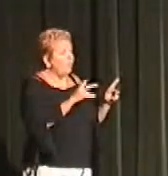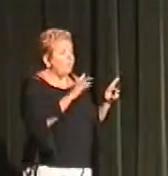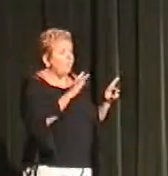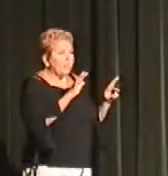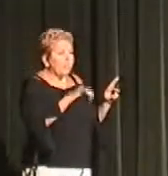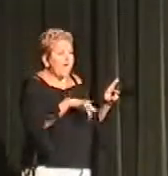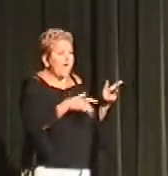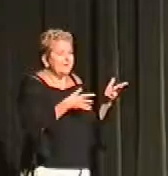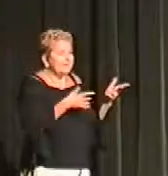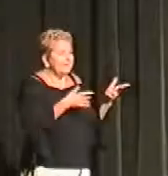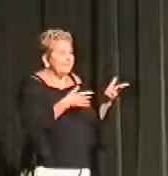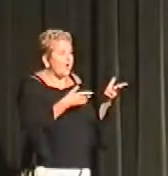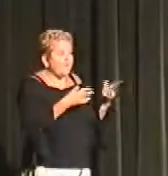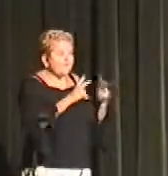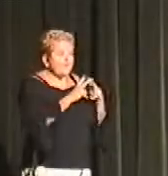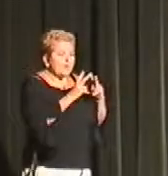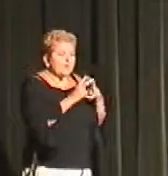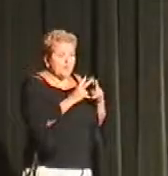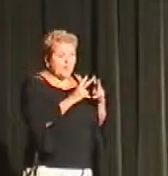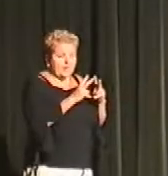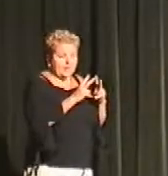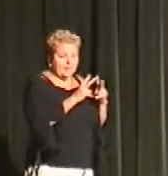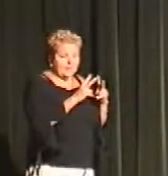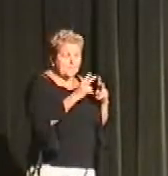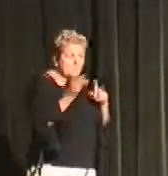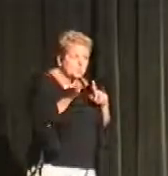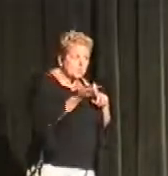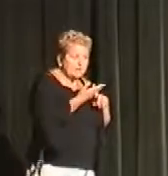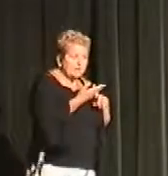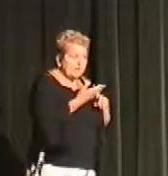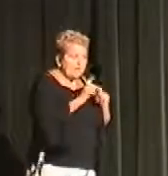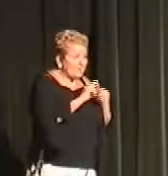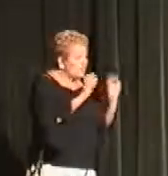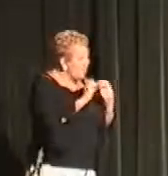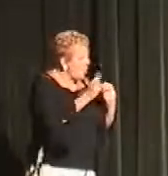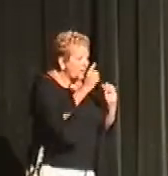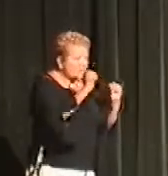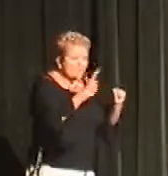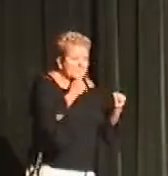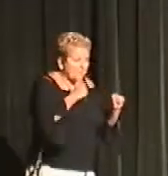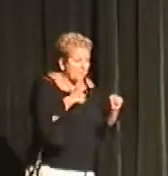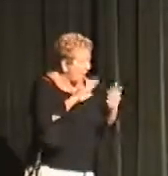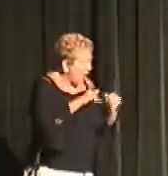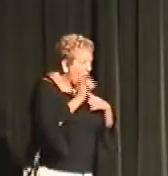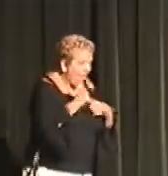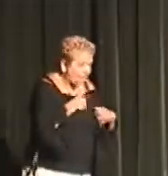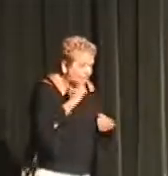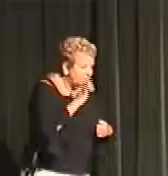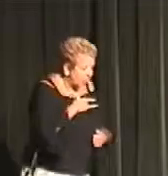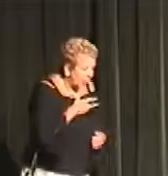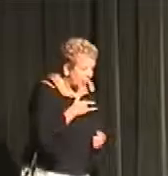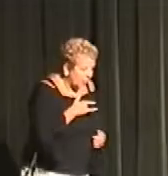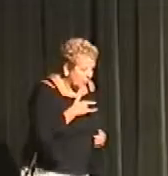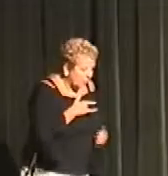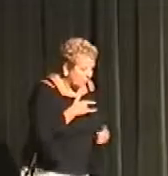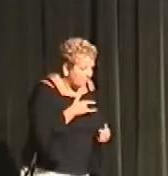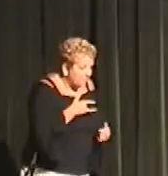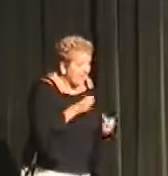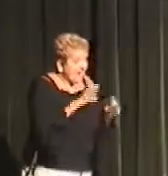together that could have told me that someday that was going to happen for me. And I don't know exactly how it happened, and I think it would make a much better talk if I could tell you that from that